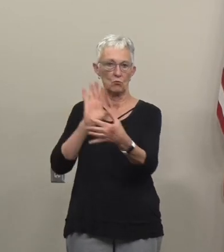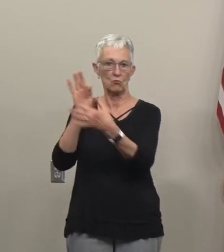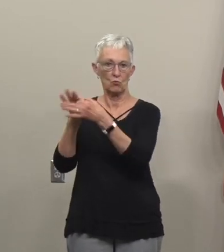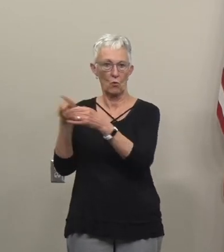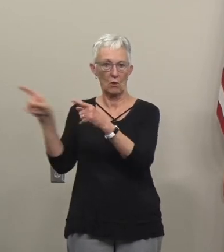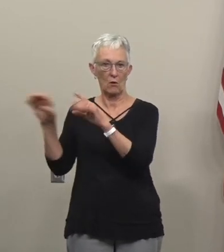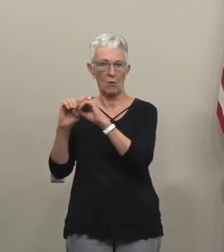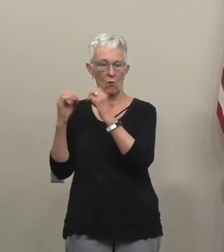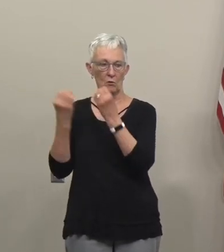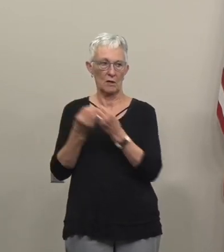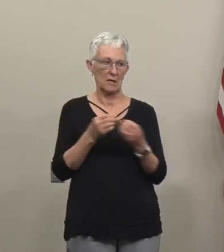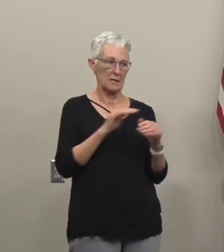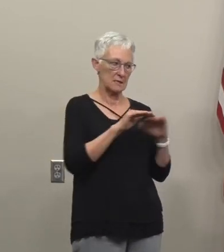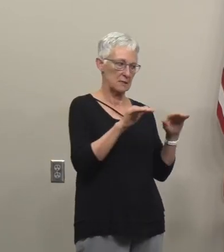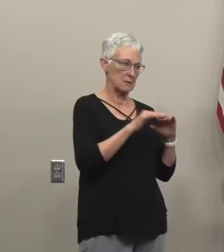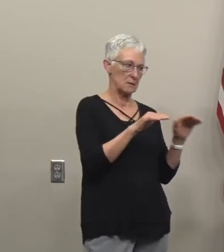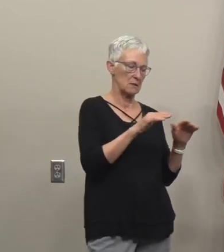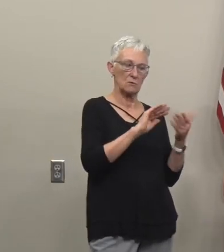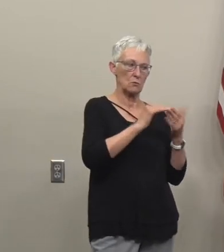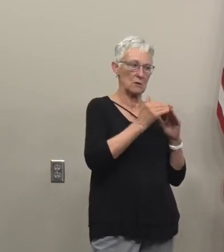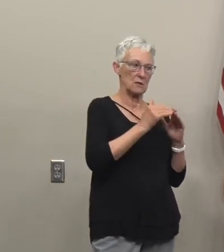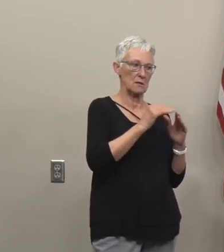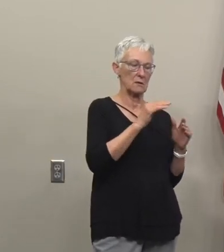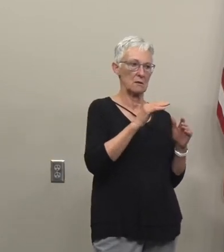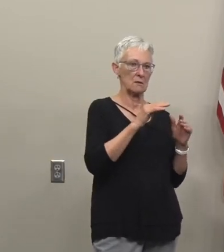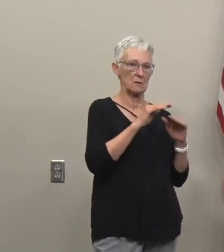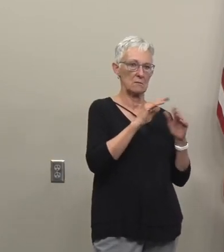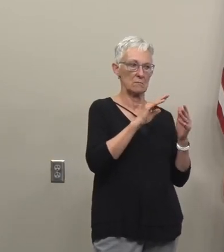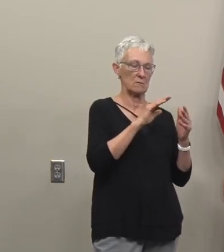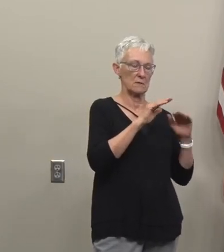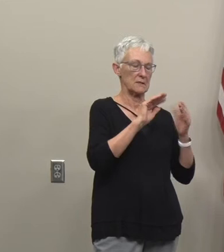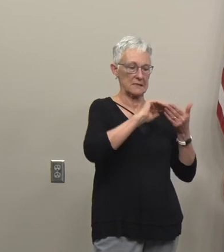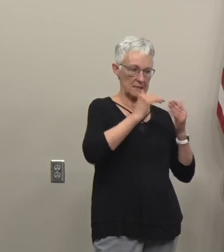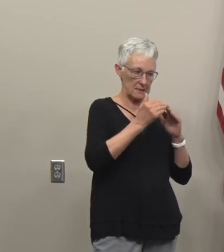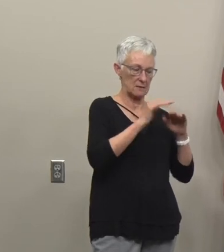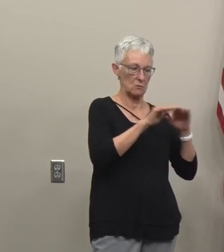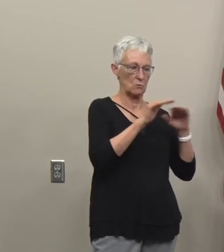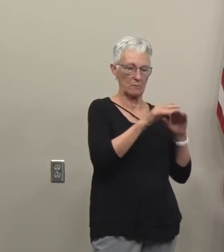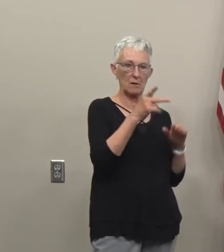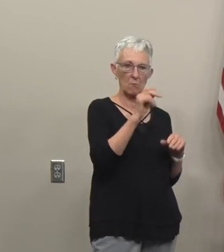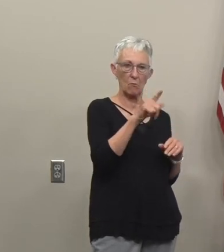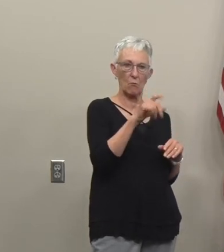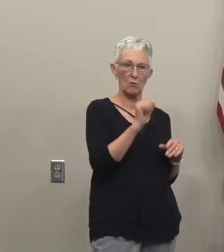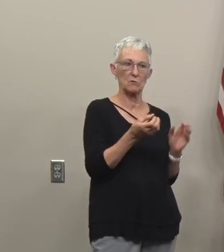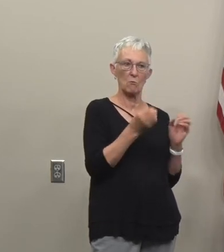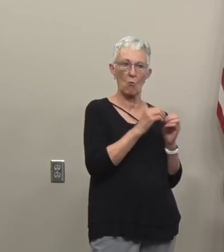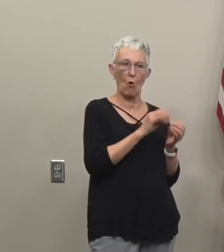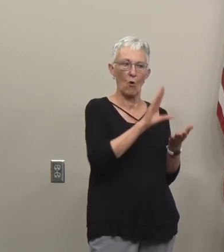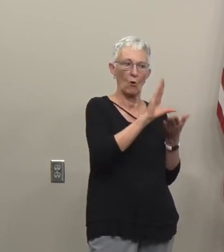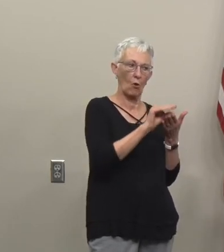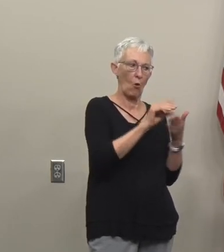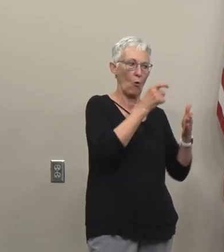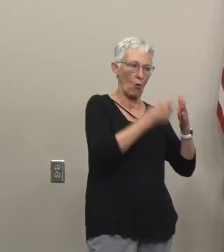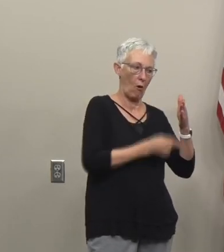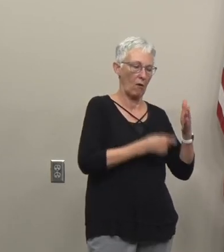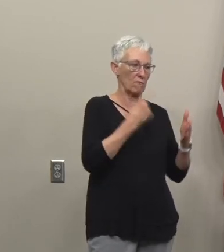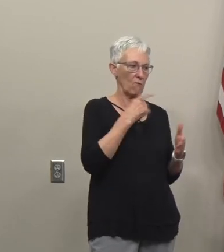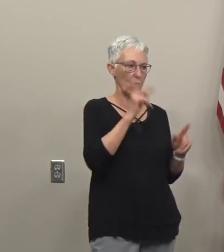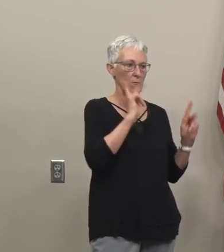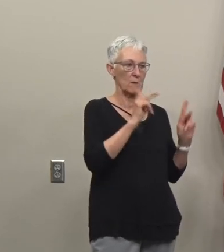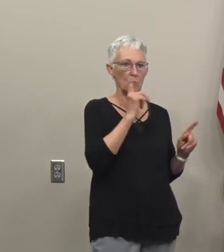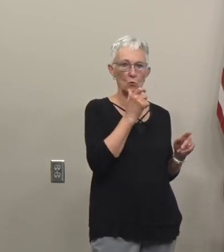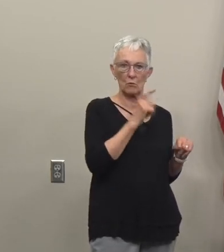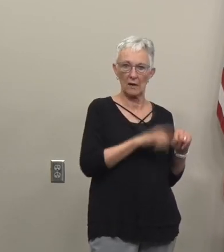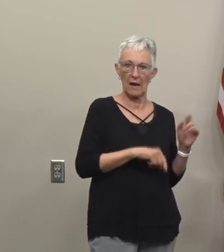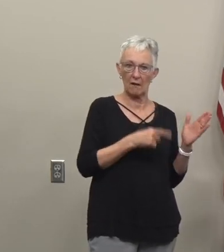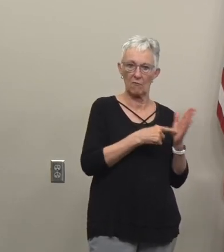So that was also a factor in our thinking. We also took into account cost, which is why we are not